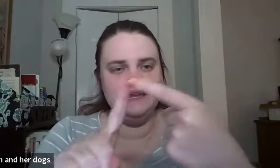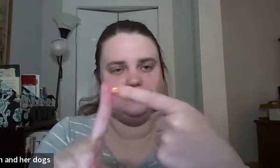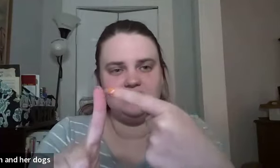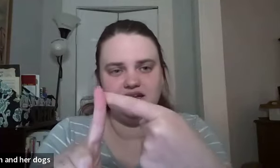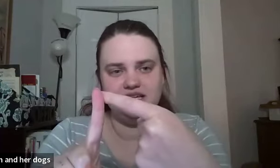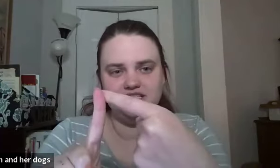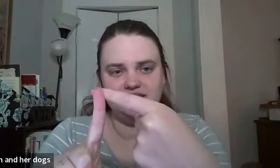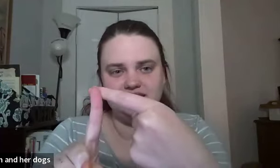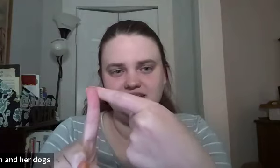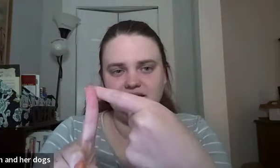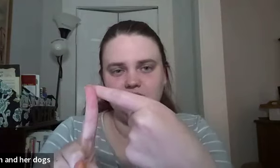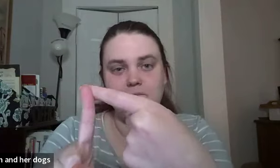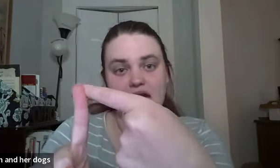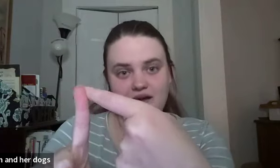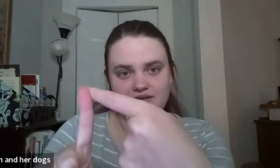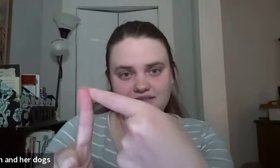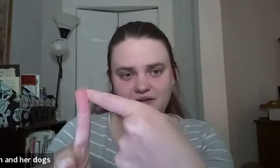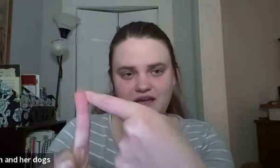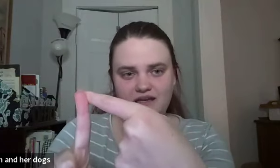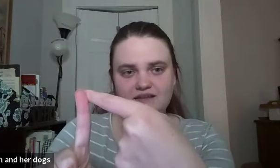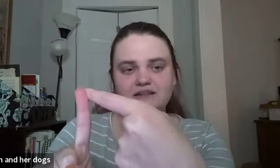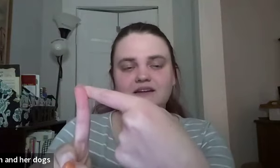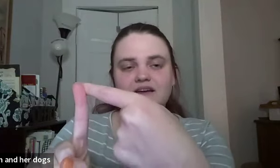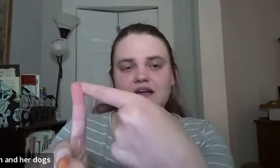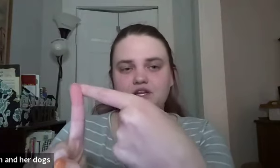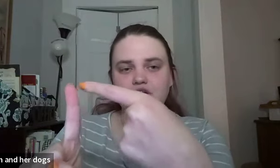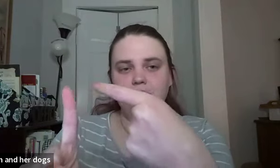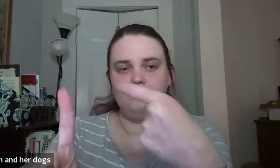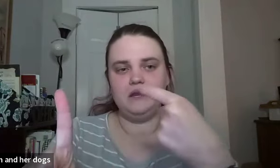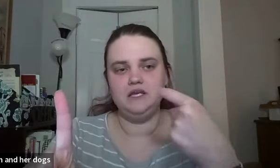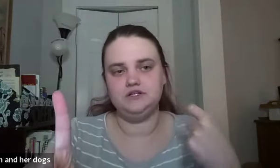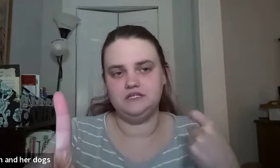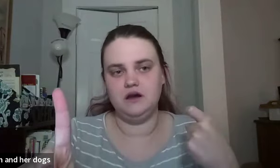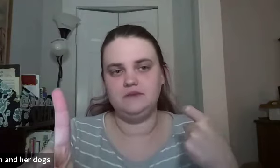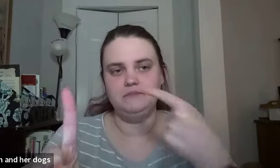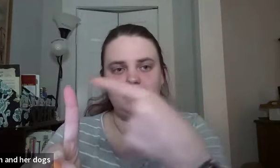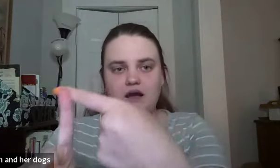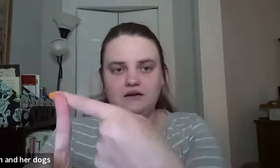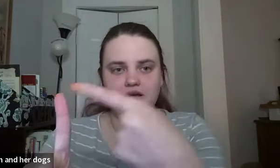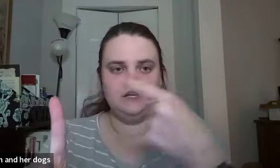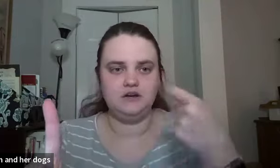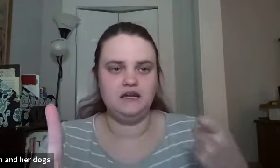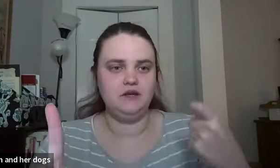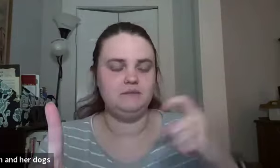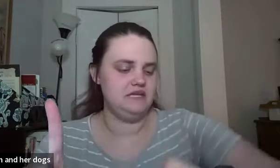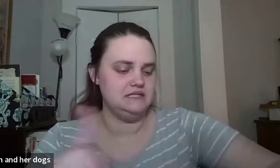nails kind of touching on the back, okay? And you're gonna bring your dominant back and you're kind of gonna bend